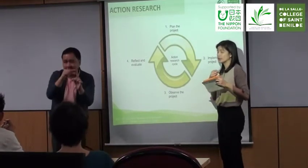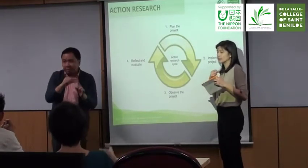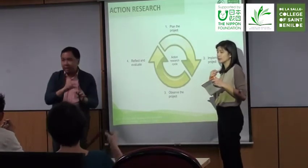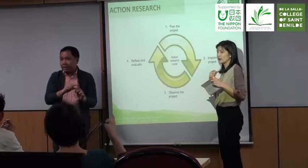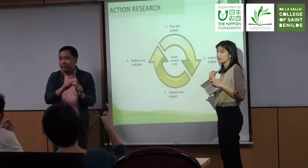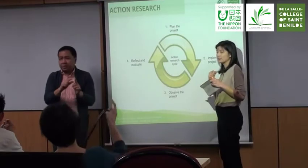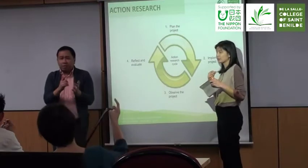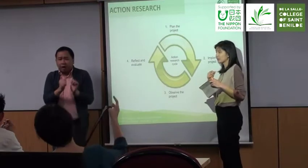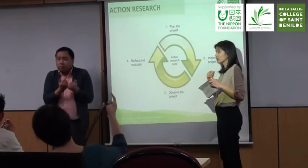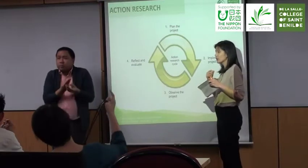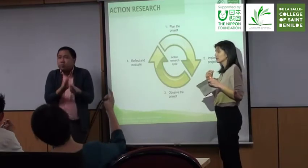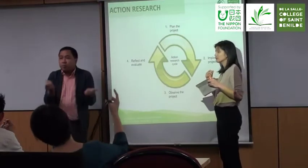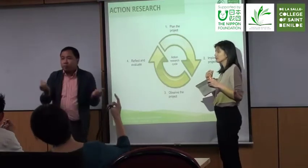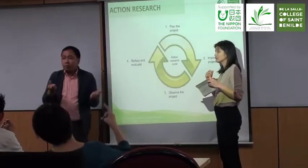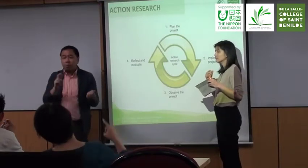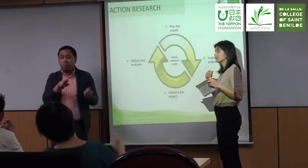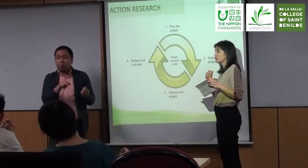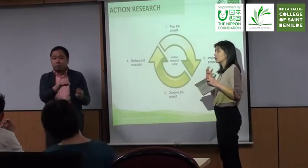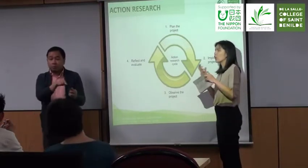they need